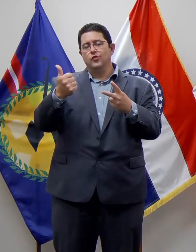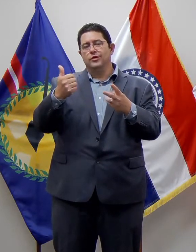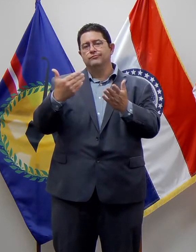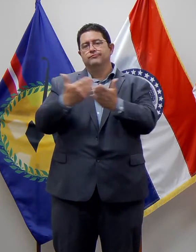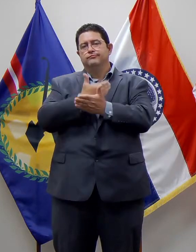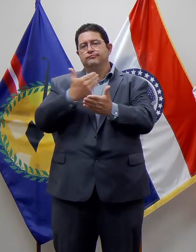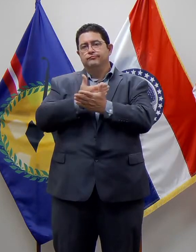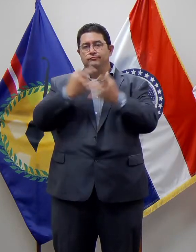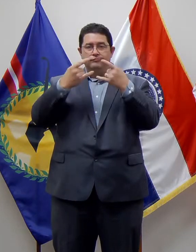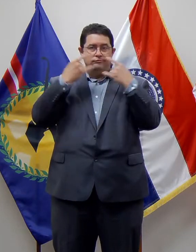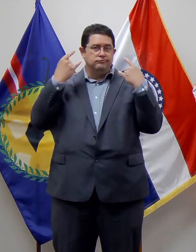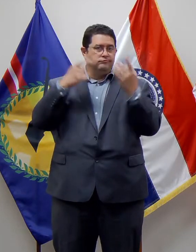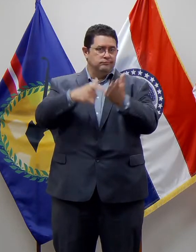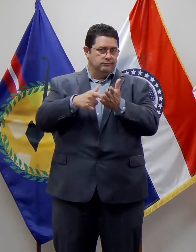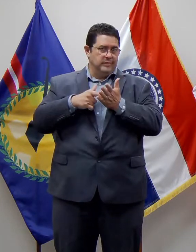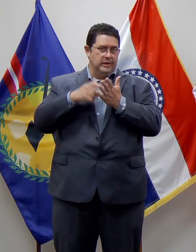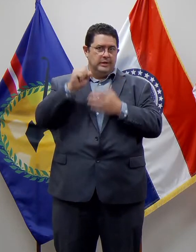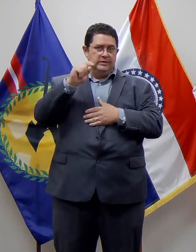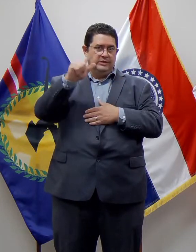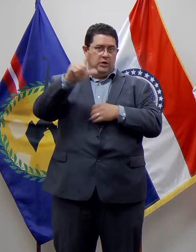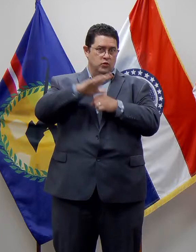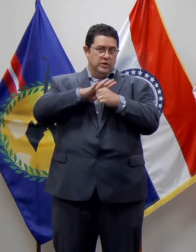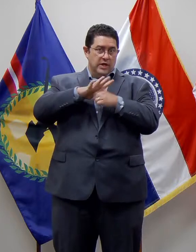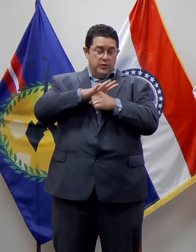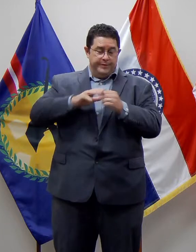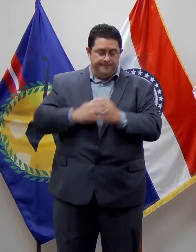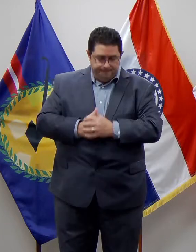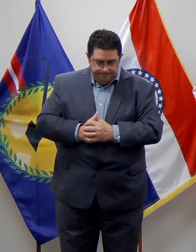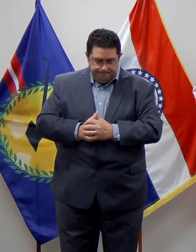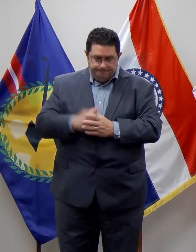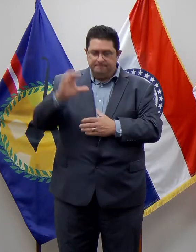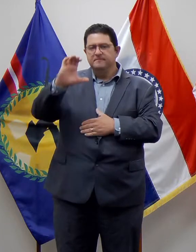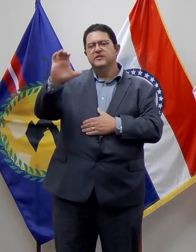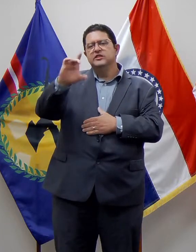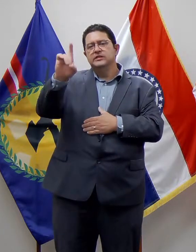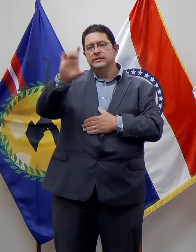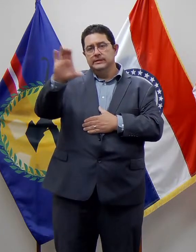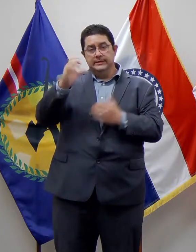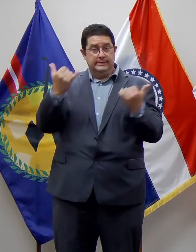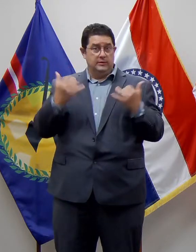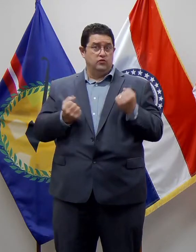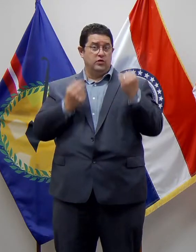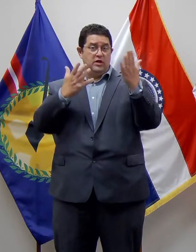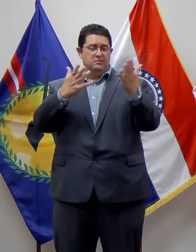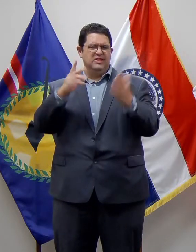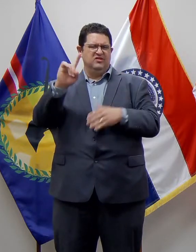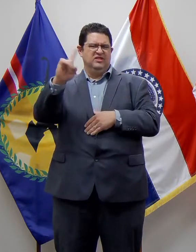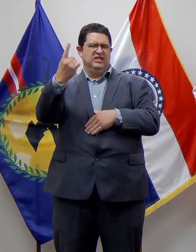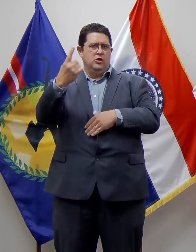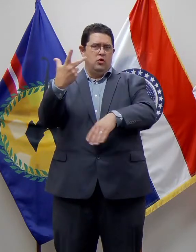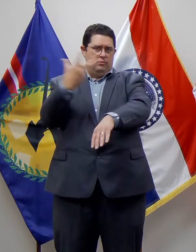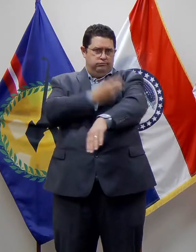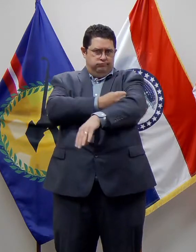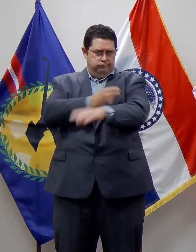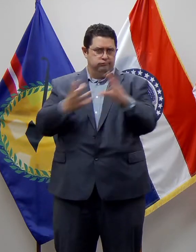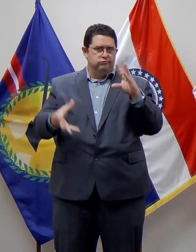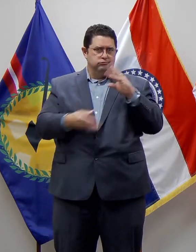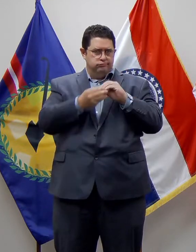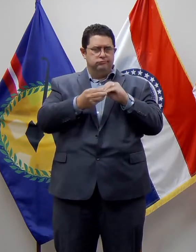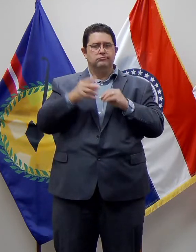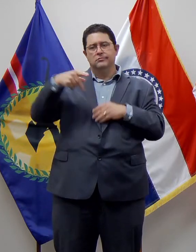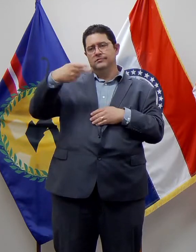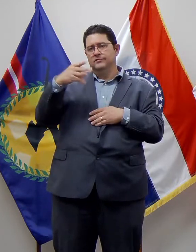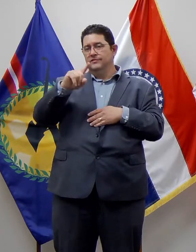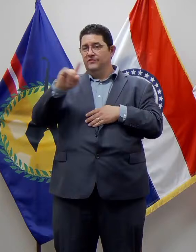mask mandate in St. Louis County. The CDC now recommends a single booster dose of the Pfizer